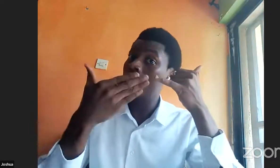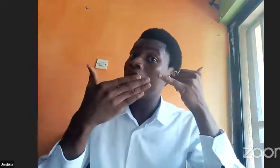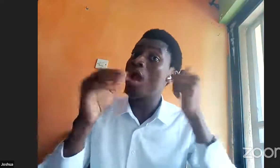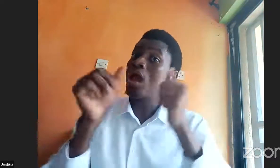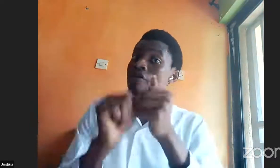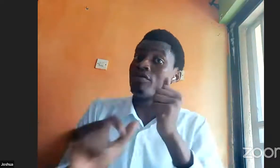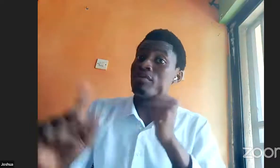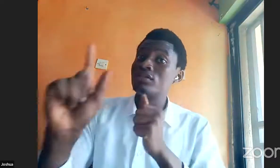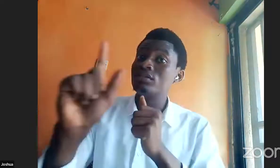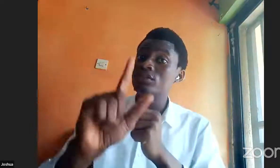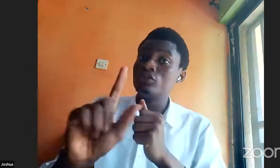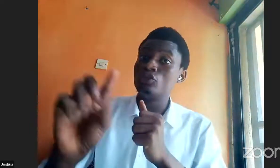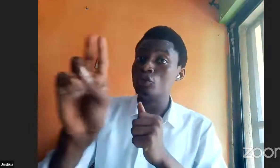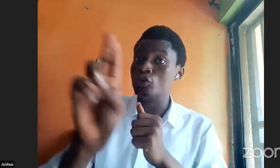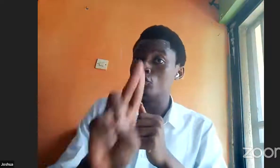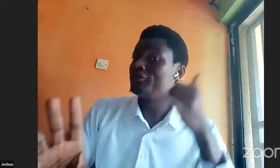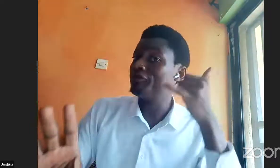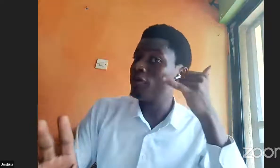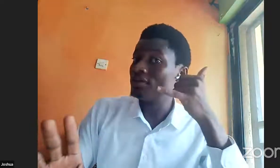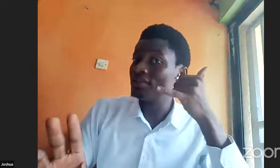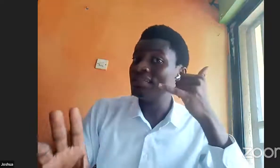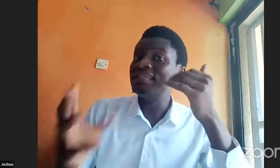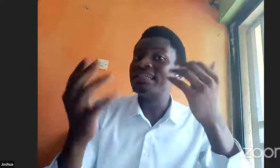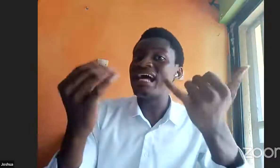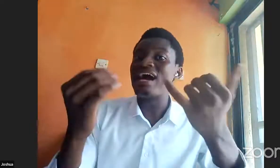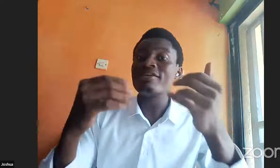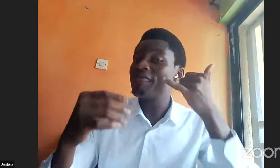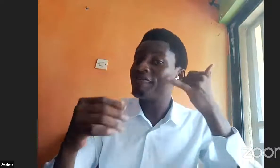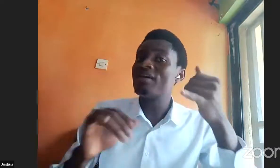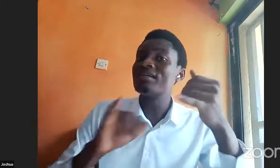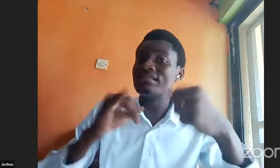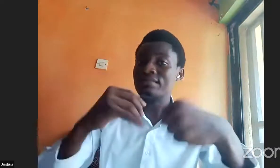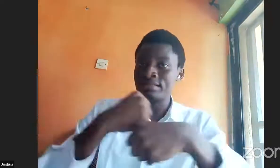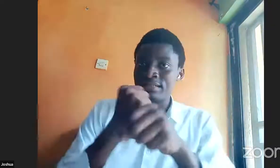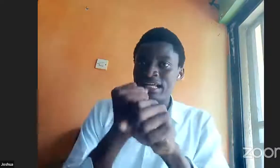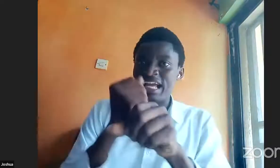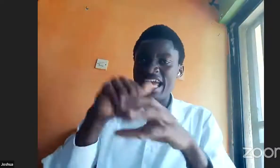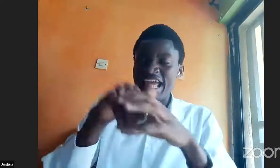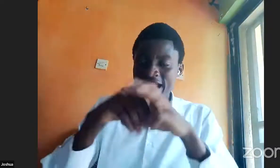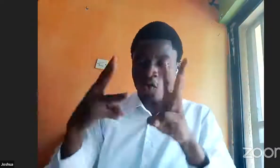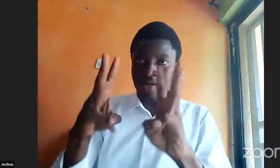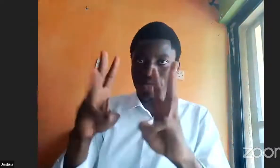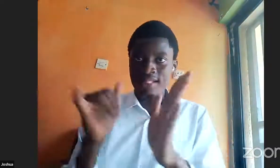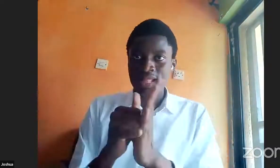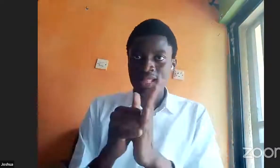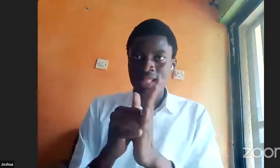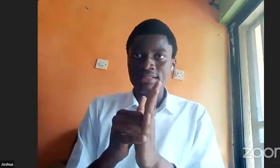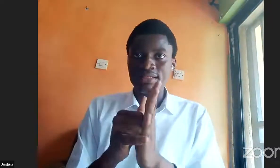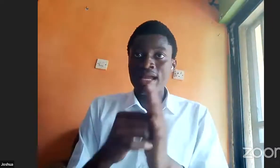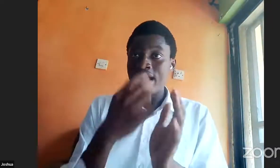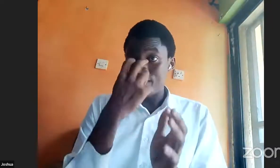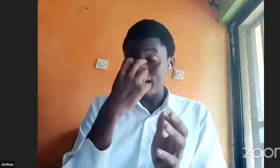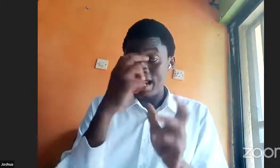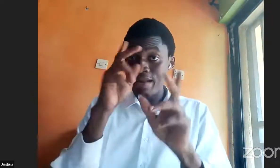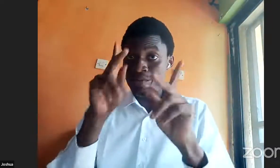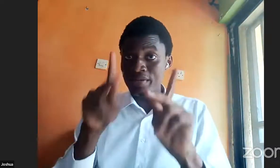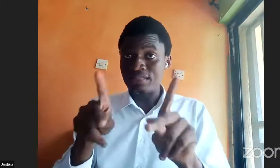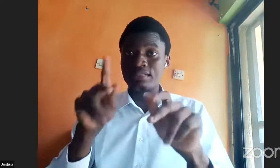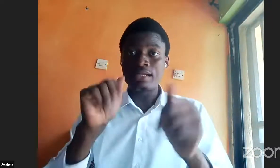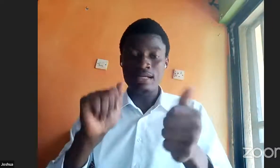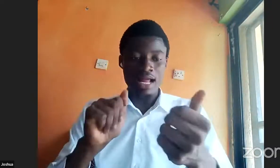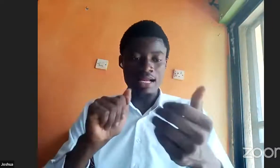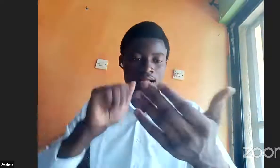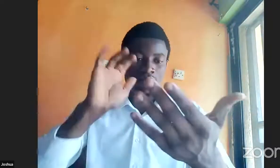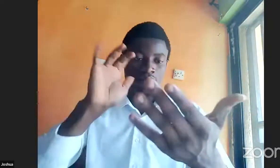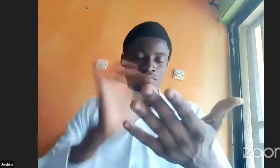configured in such a way that a blind person can activate the top there, and then he can use it just like another ordinary person.